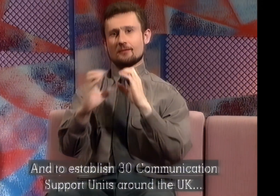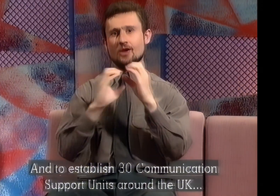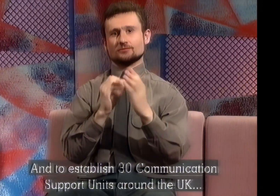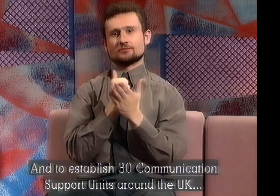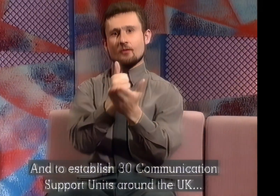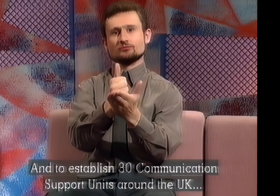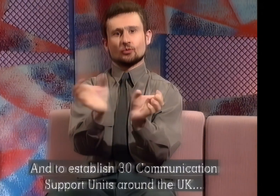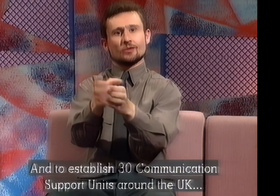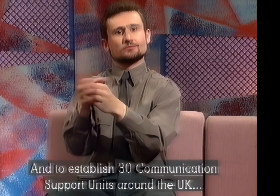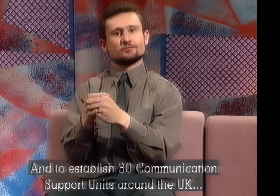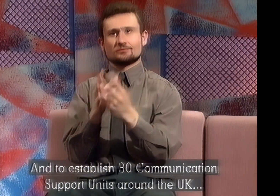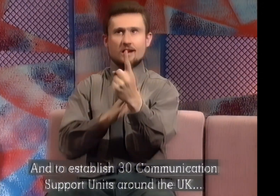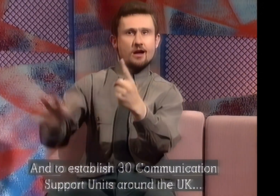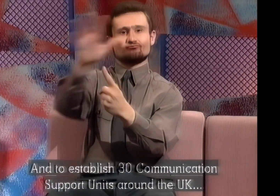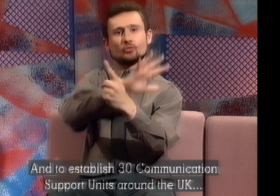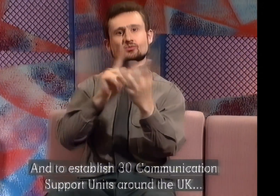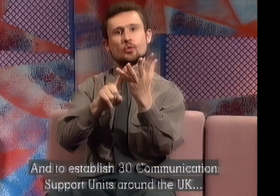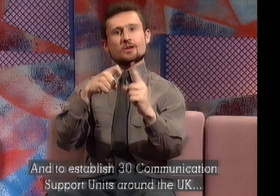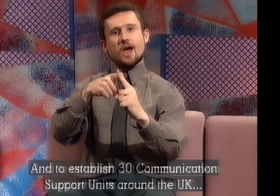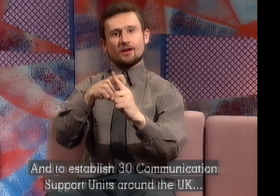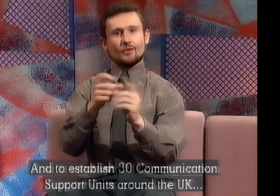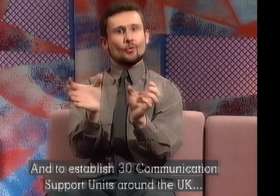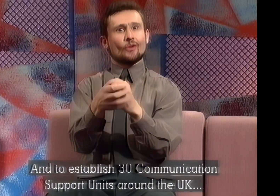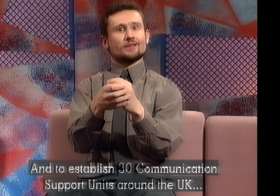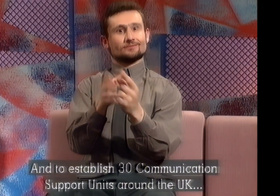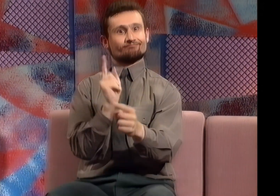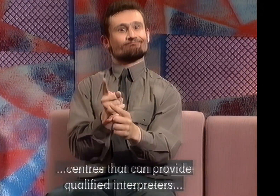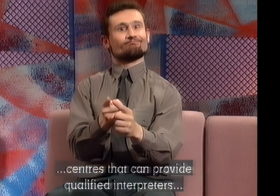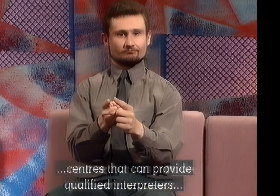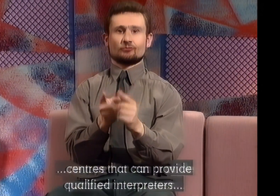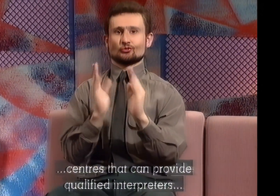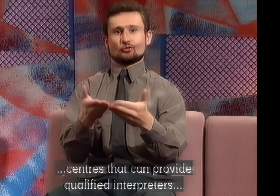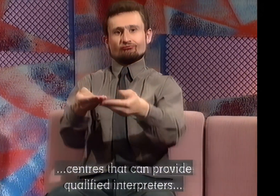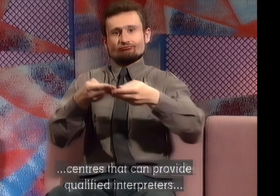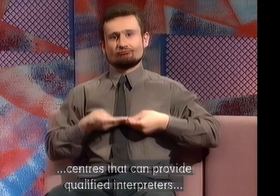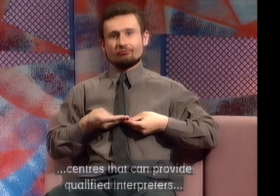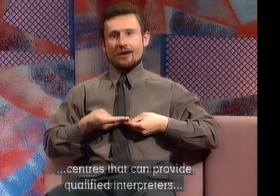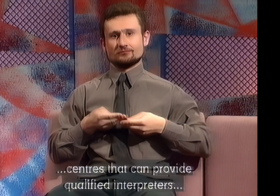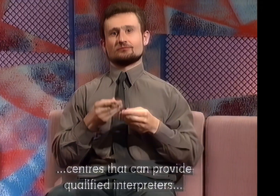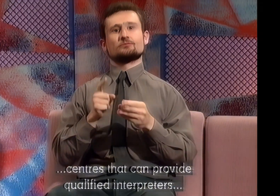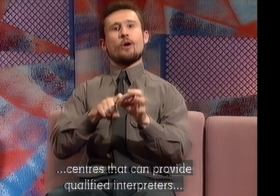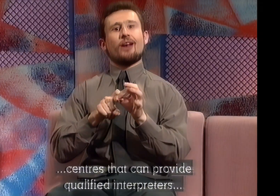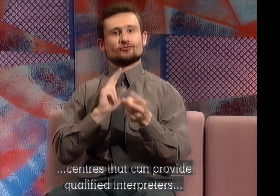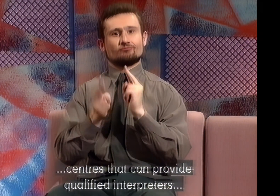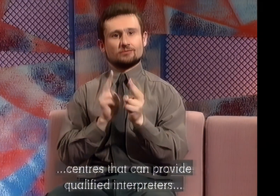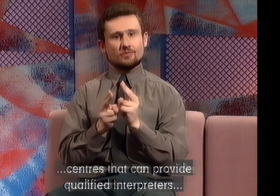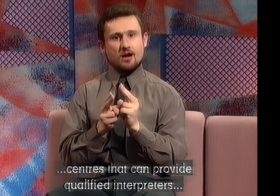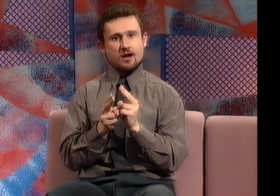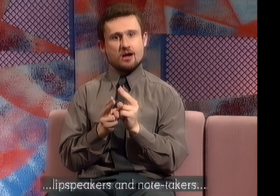about 30 communication support units around the UK, centres that can provide qualified interpreters, lip